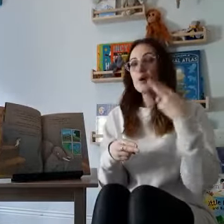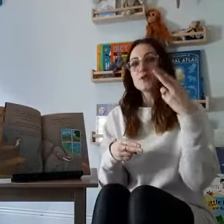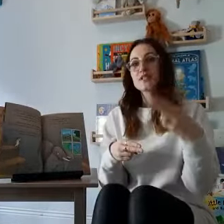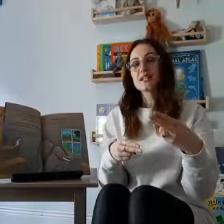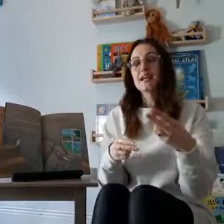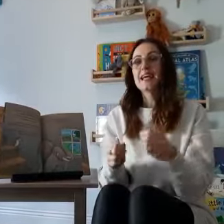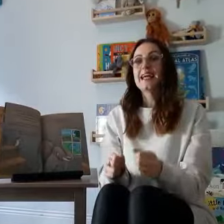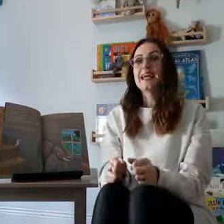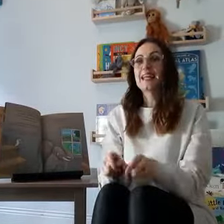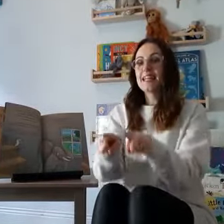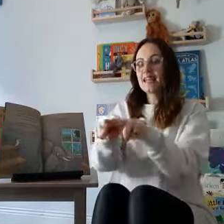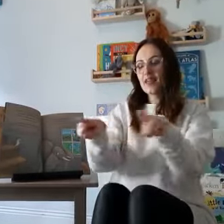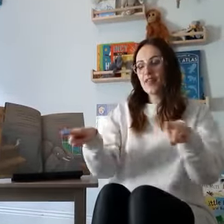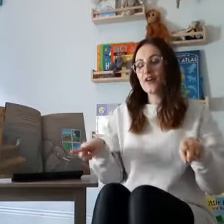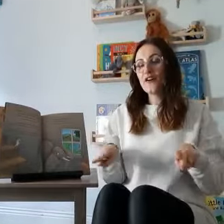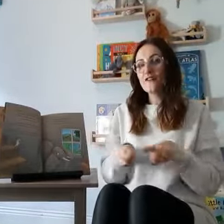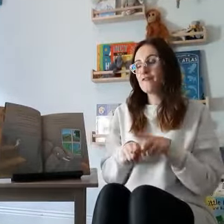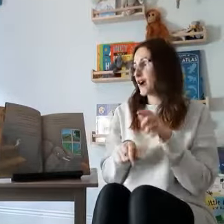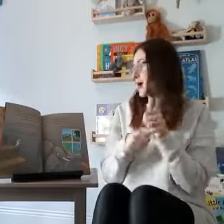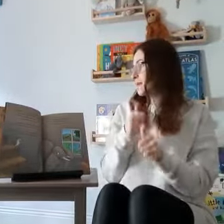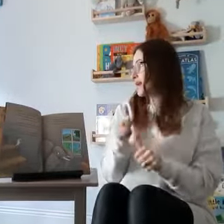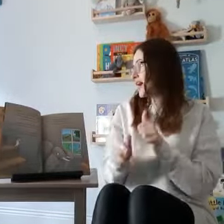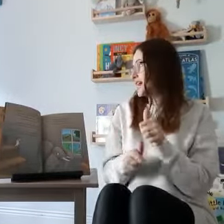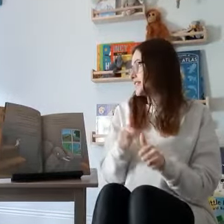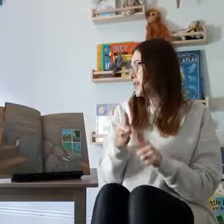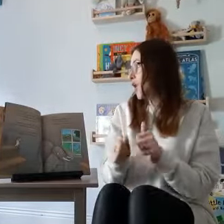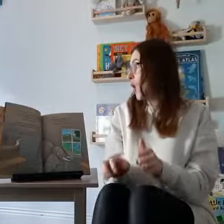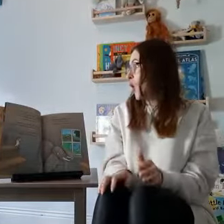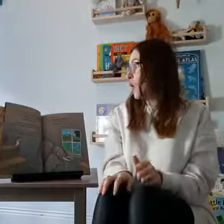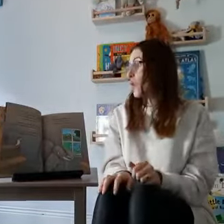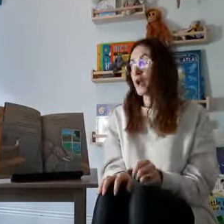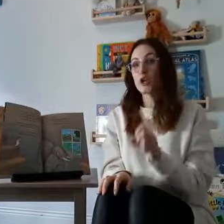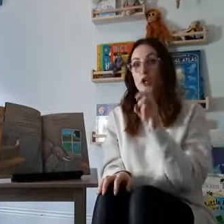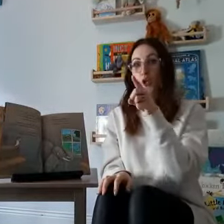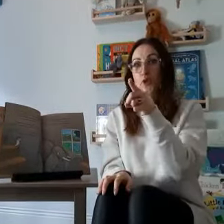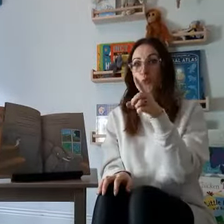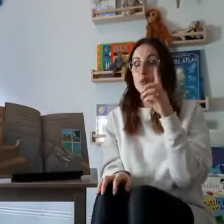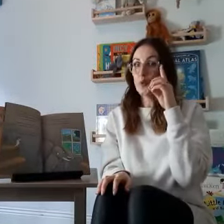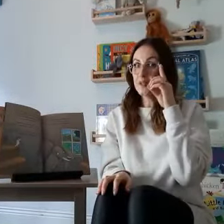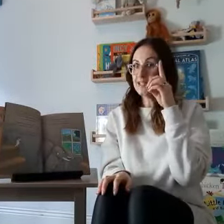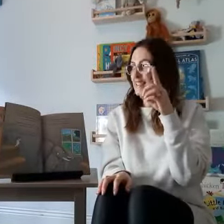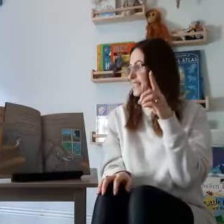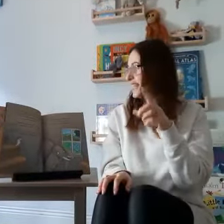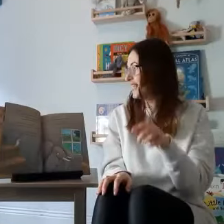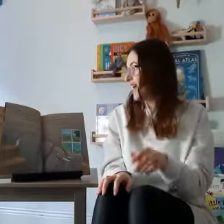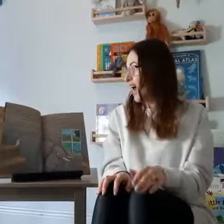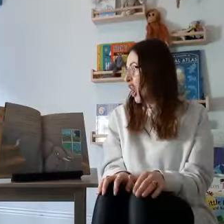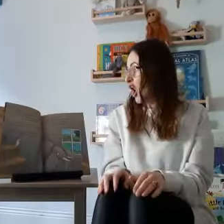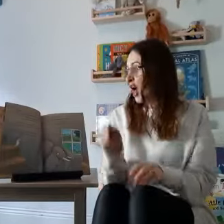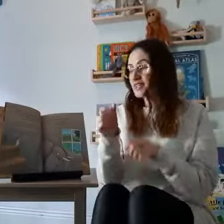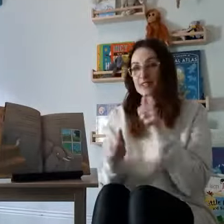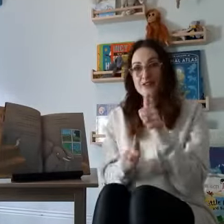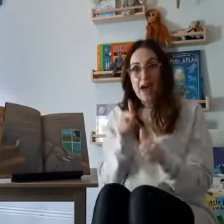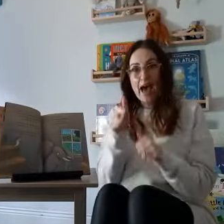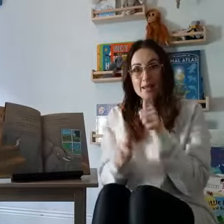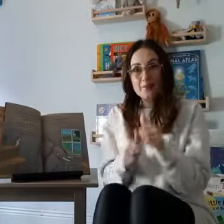Out in the farmyard, where you will see lots of